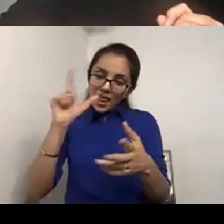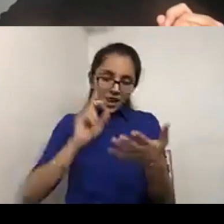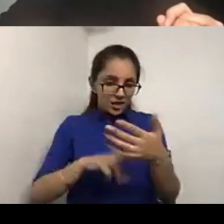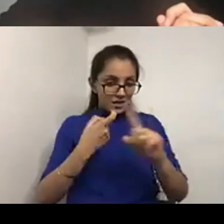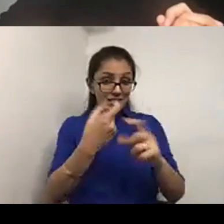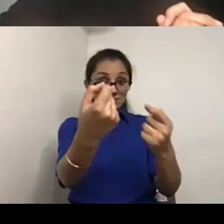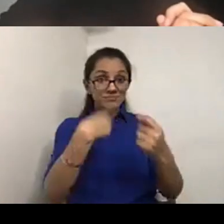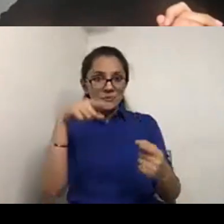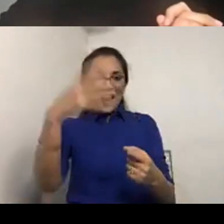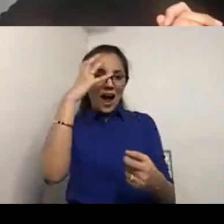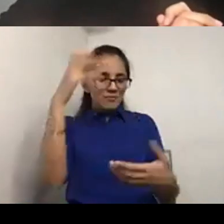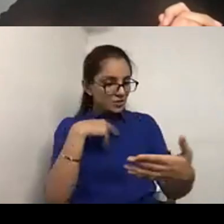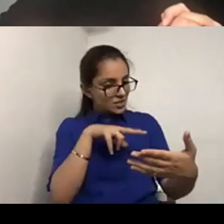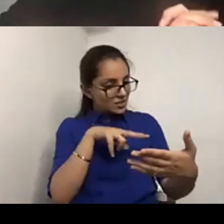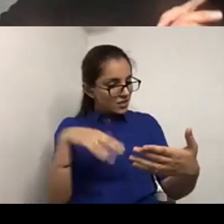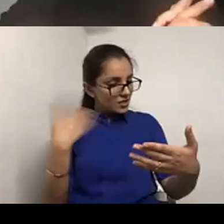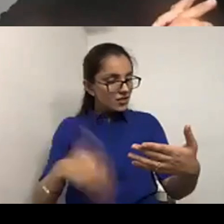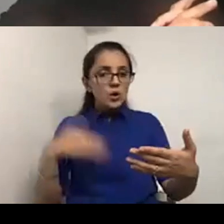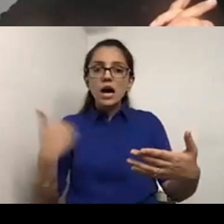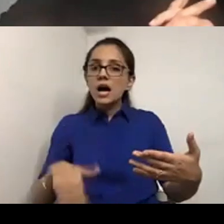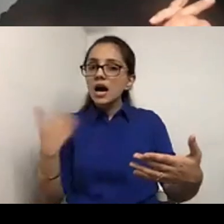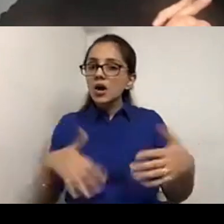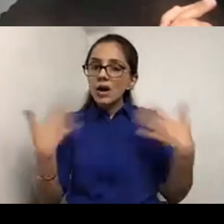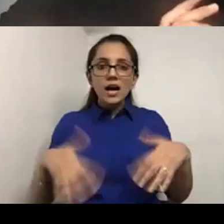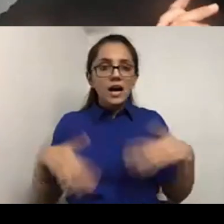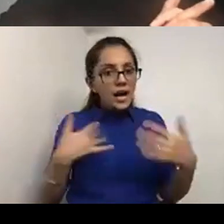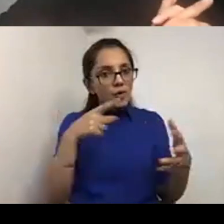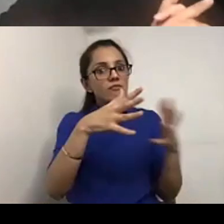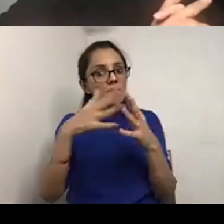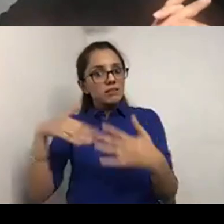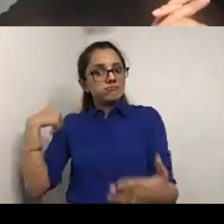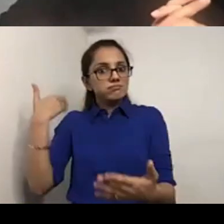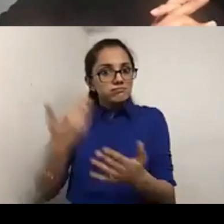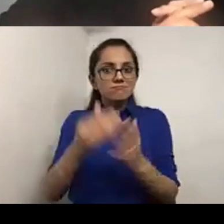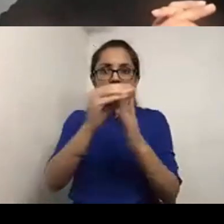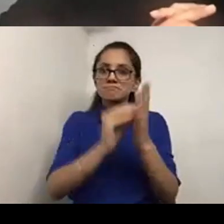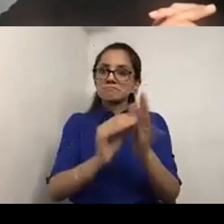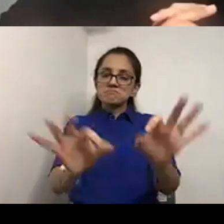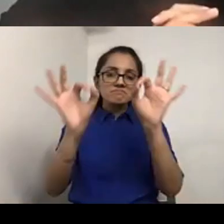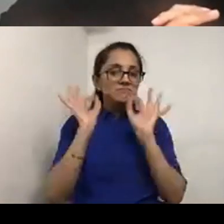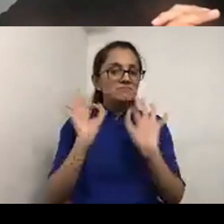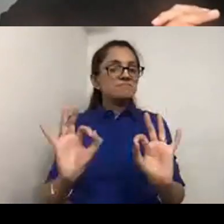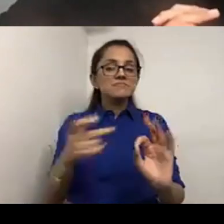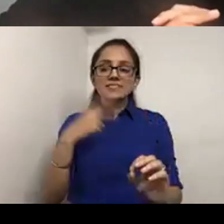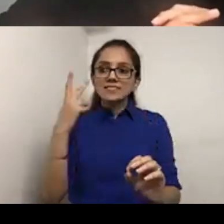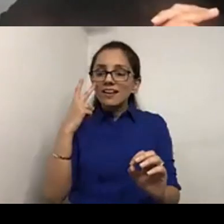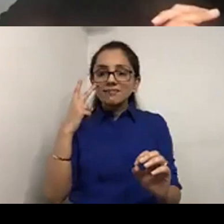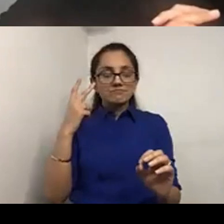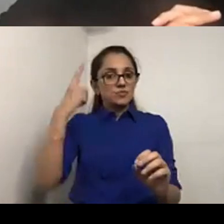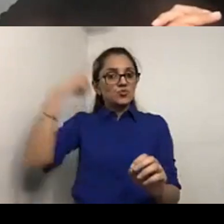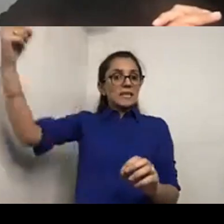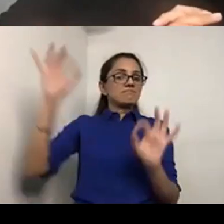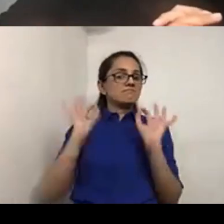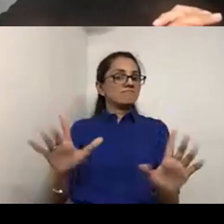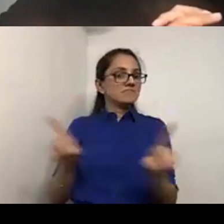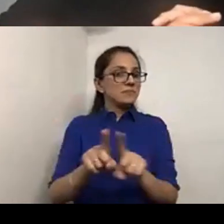this afternoon, I looked at it and I said, wow, oh wow, this is what the team has put together, which seemed like just something we were dreaming of earlier